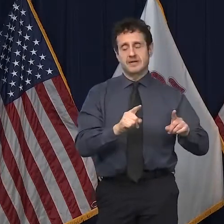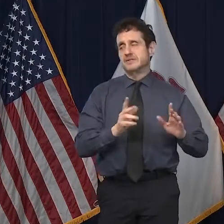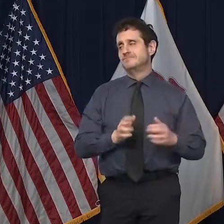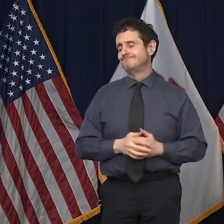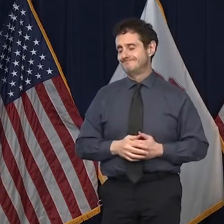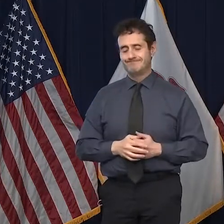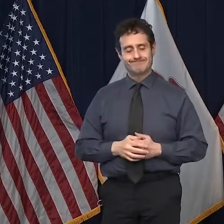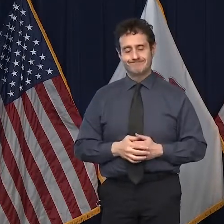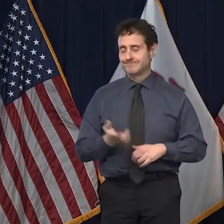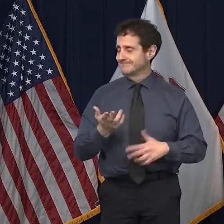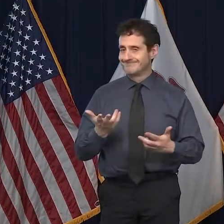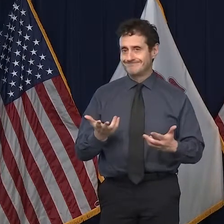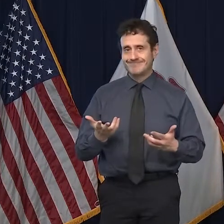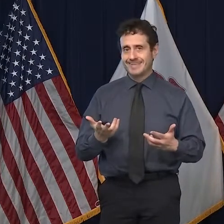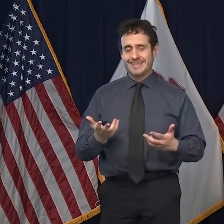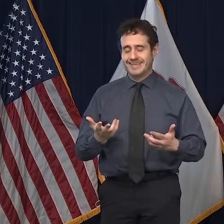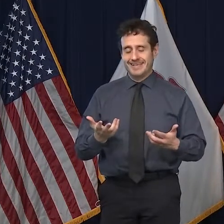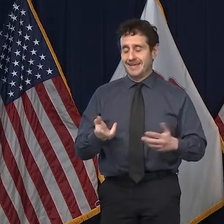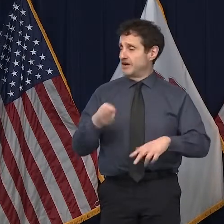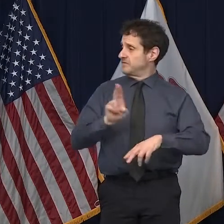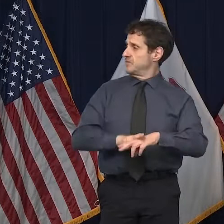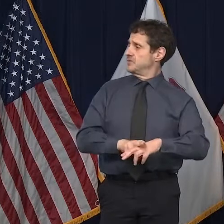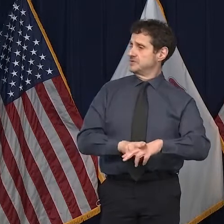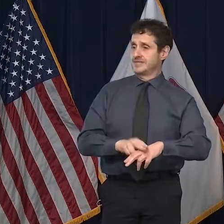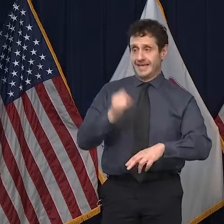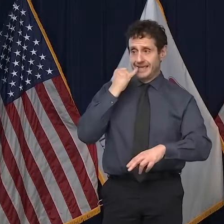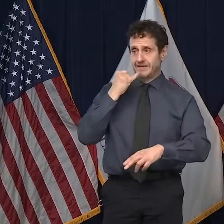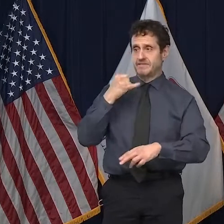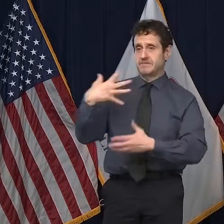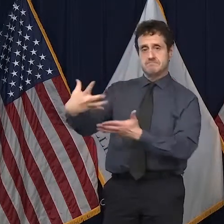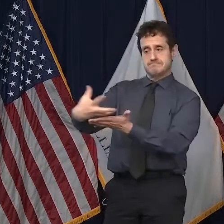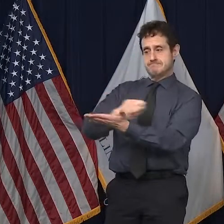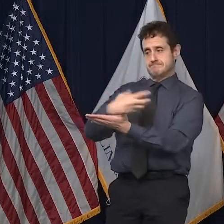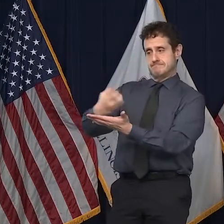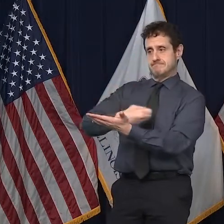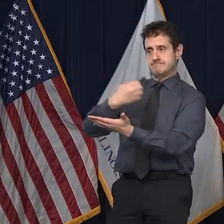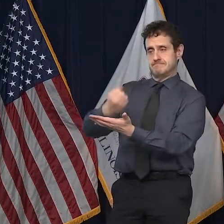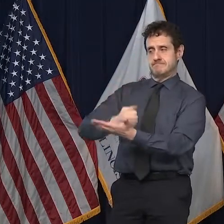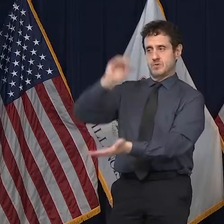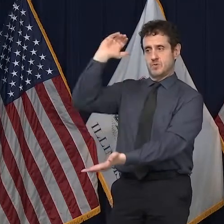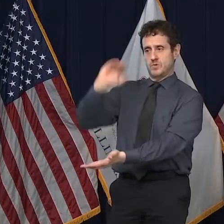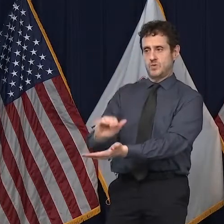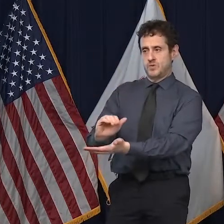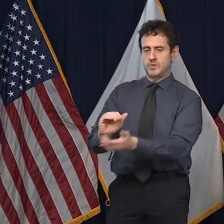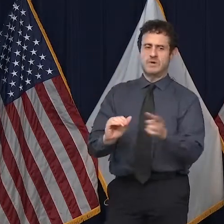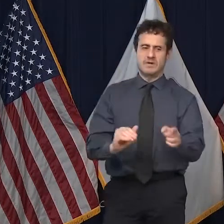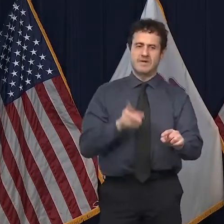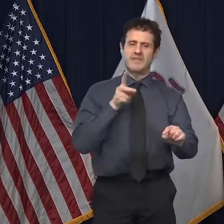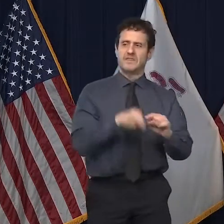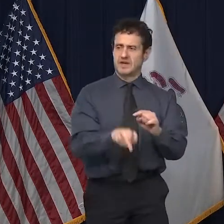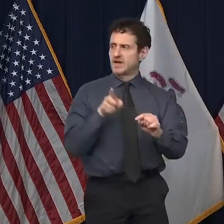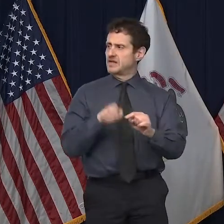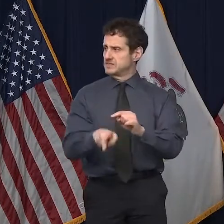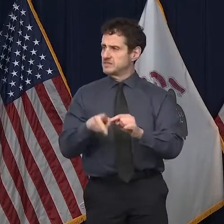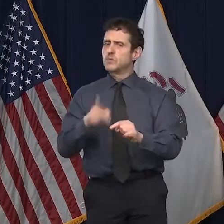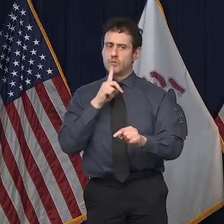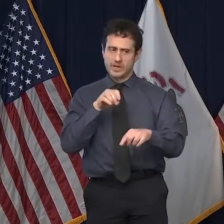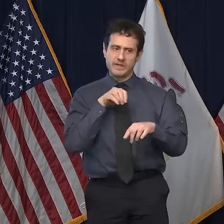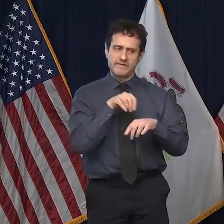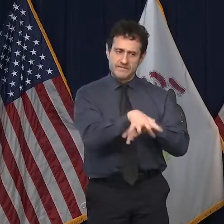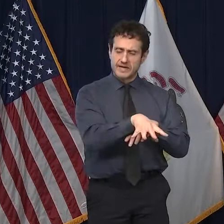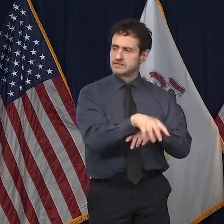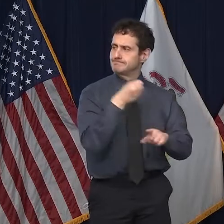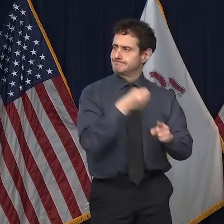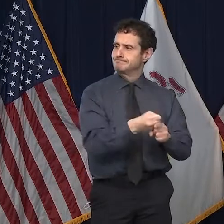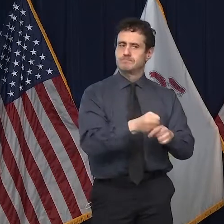which there's no doubt that without revenue, some of those cuts will start to hit things that do affect working families,